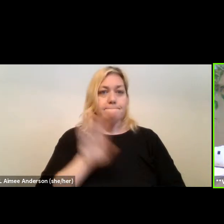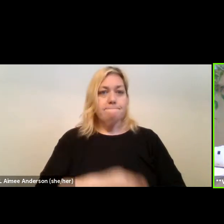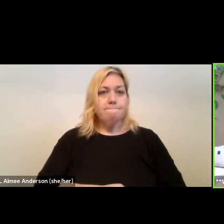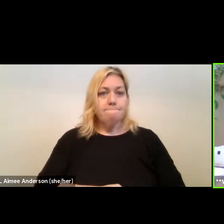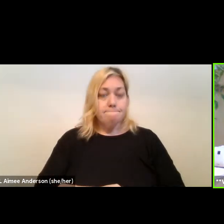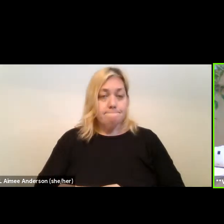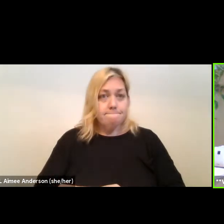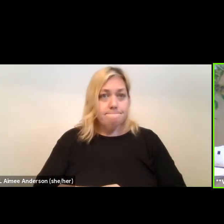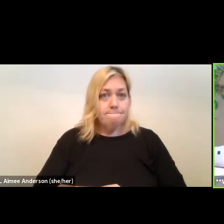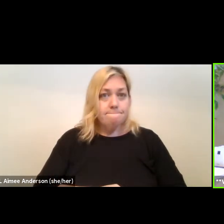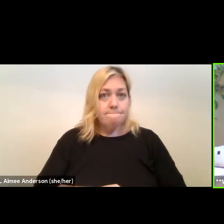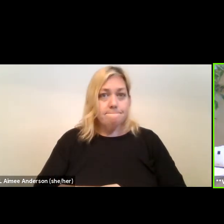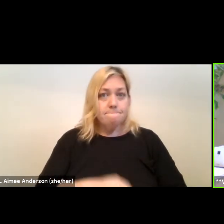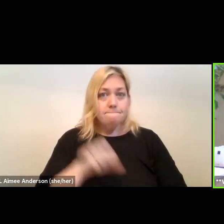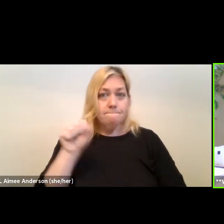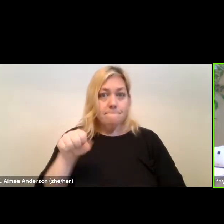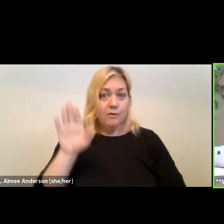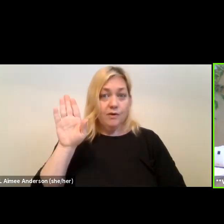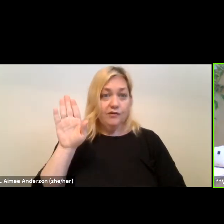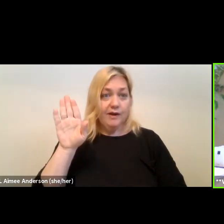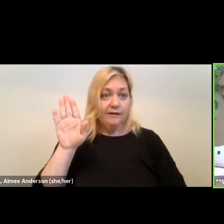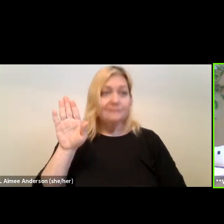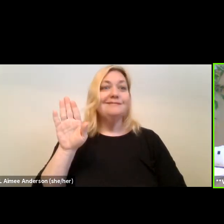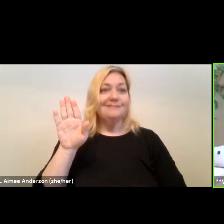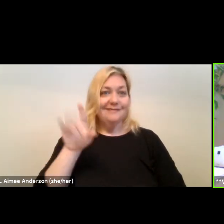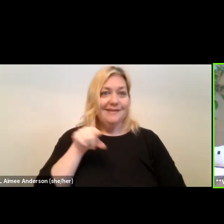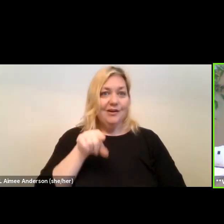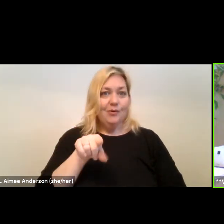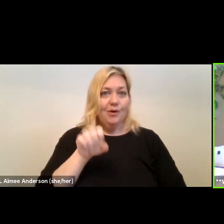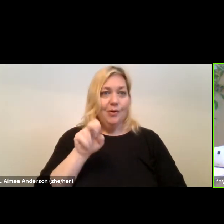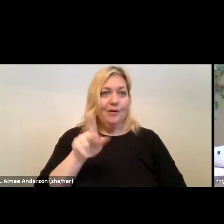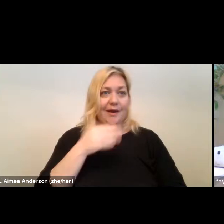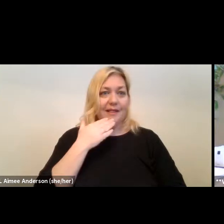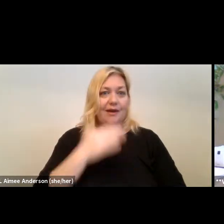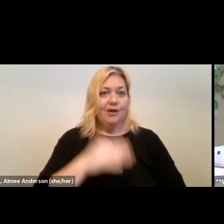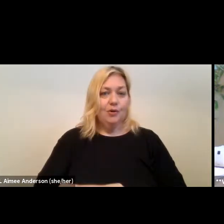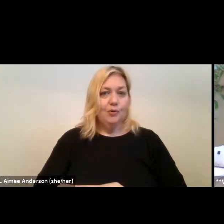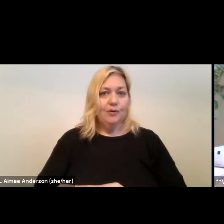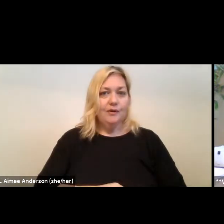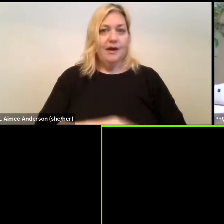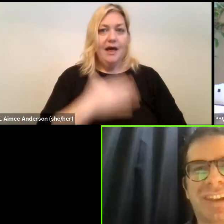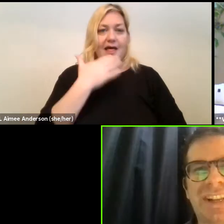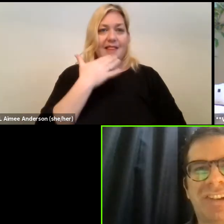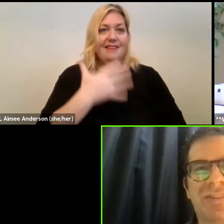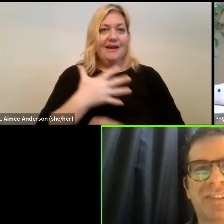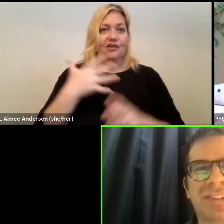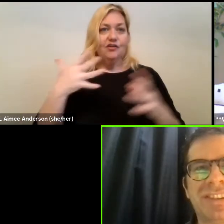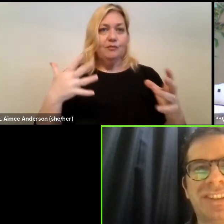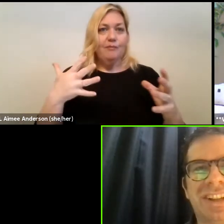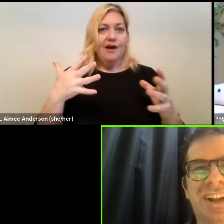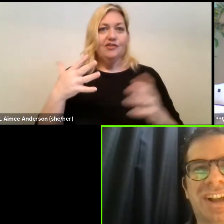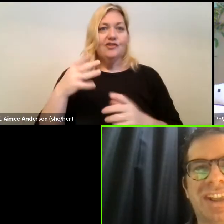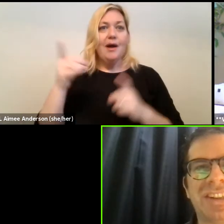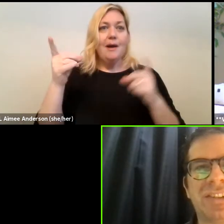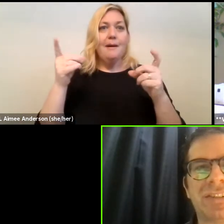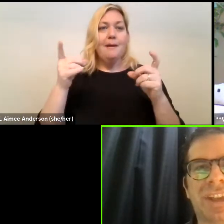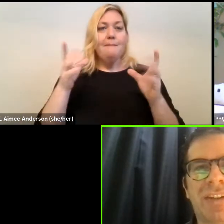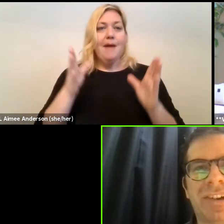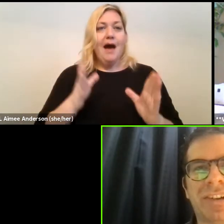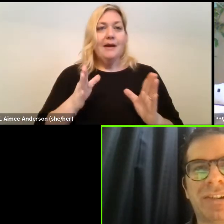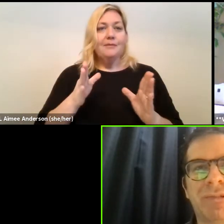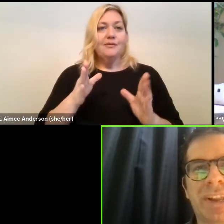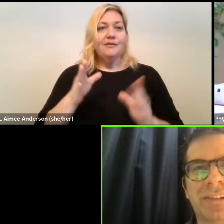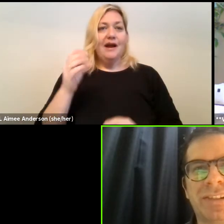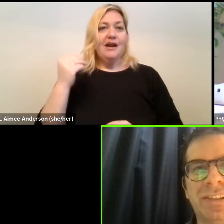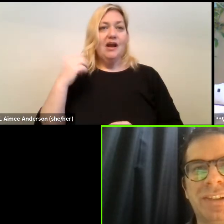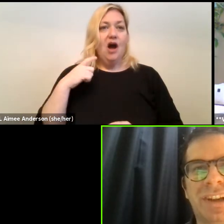Mr. Tregub, if you could raise your, thank you. There you are. Thank you so much, Madam Presiding Officer. I just have